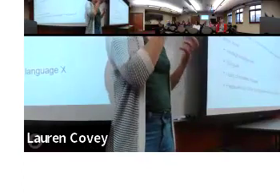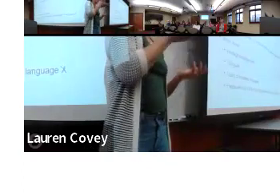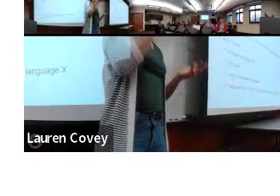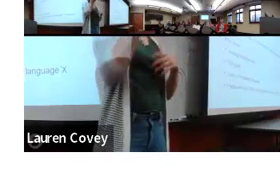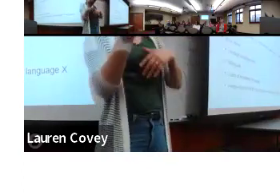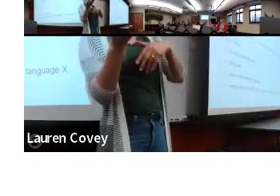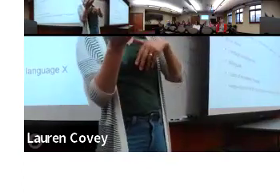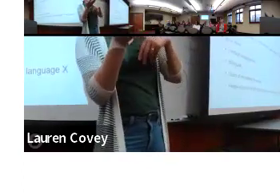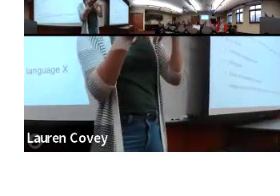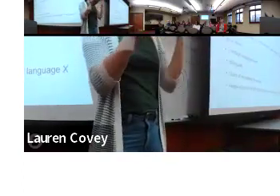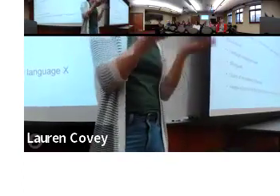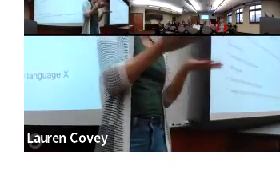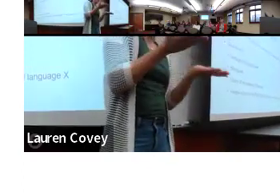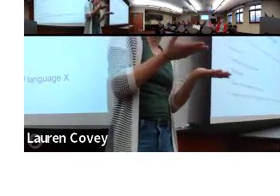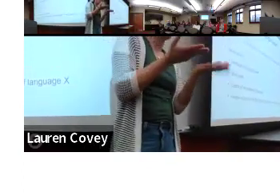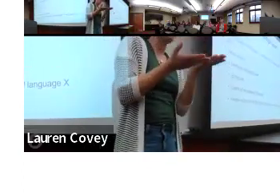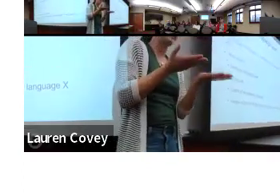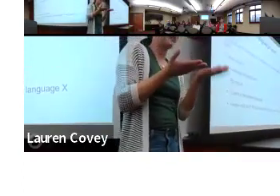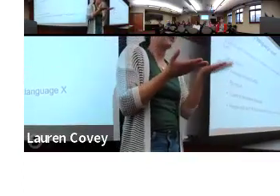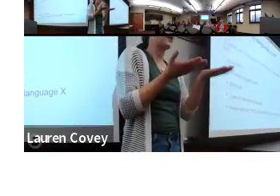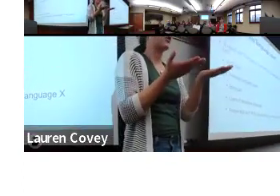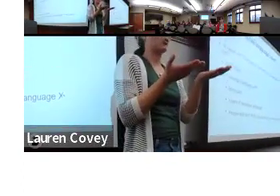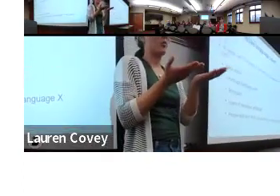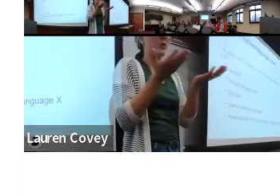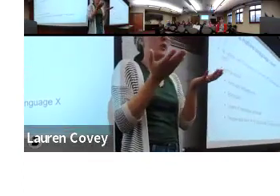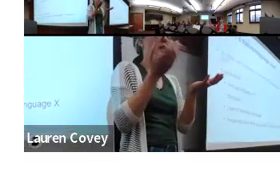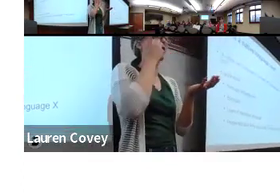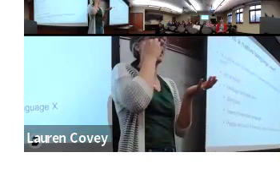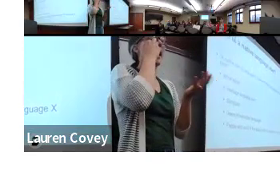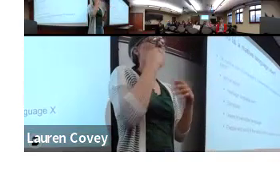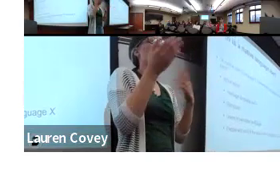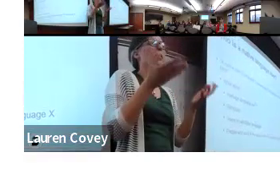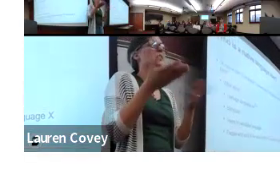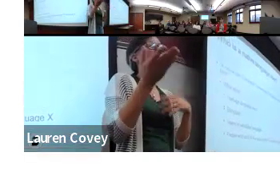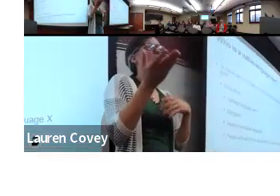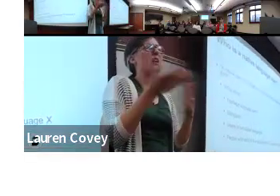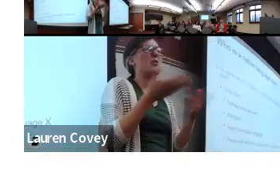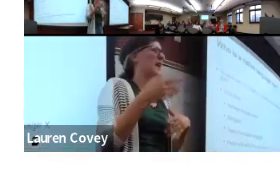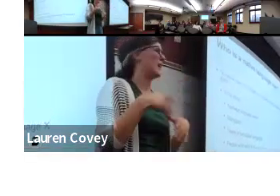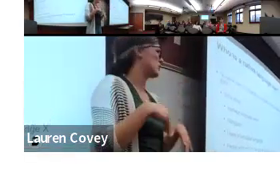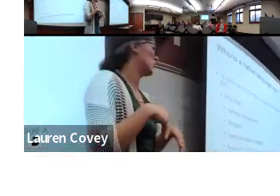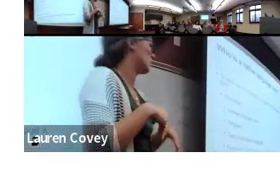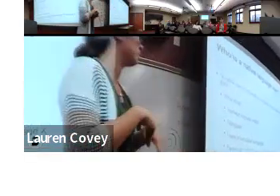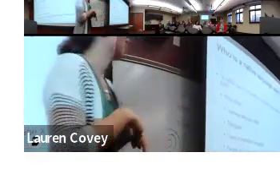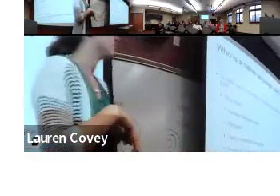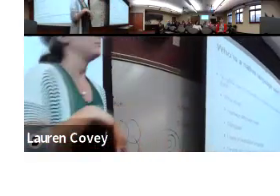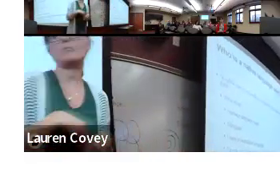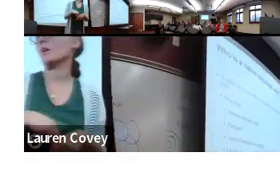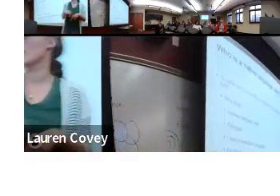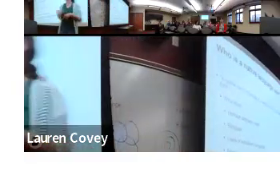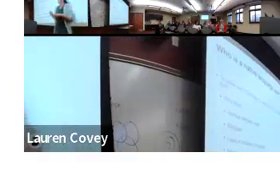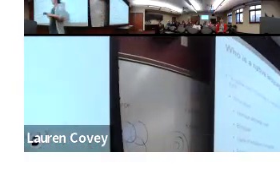think, are they the same as a person who speaks American English or British English? And in what ways are we including and excluding